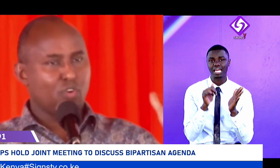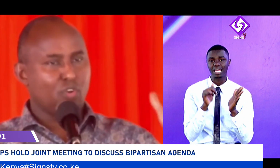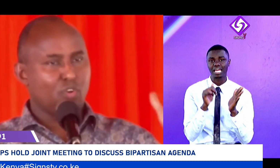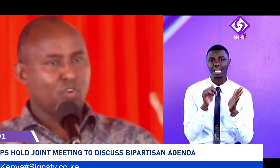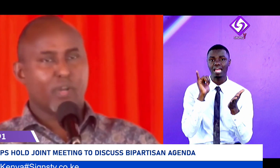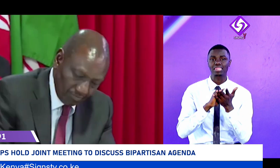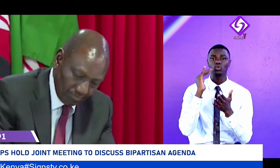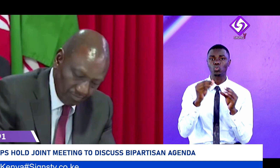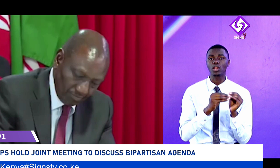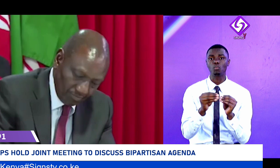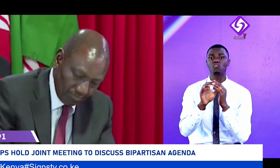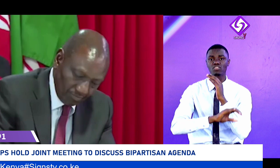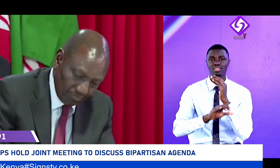the country forward.